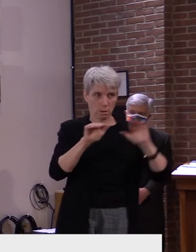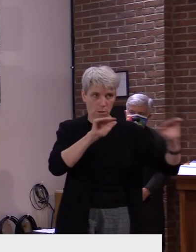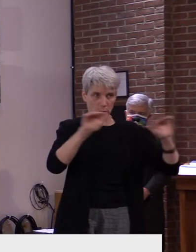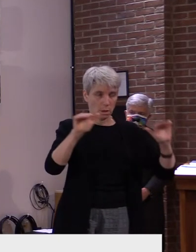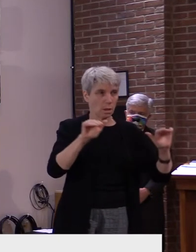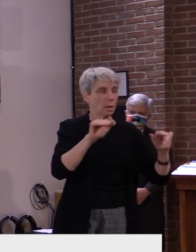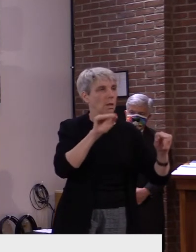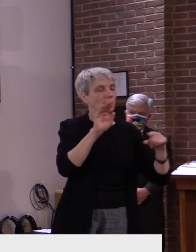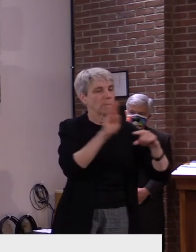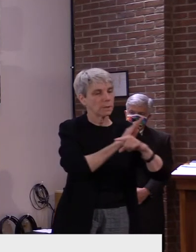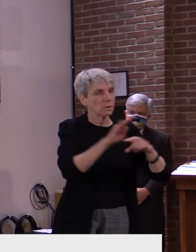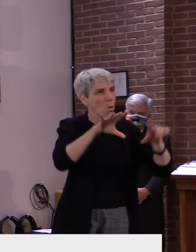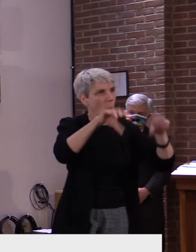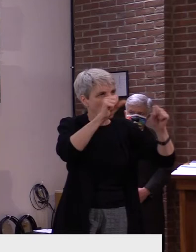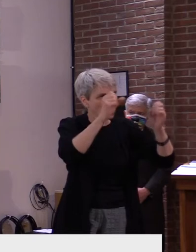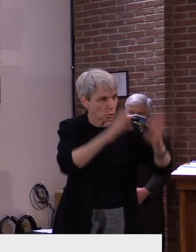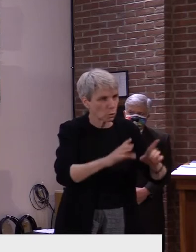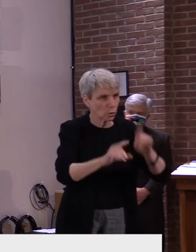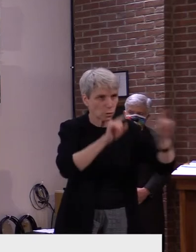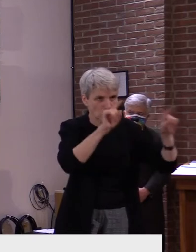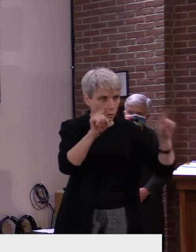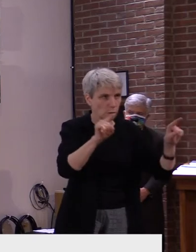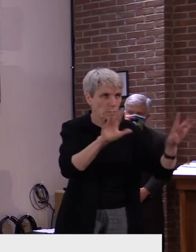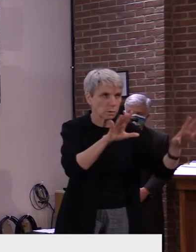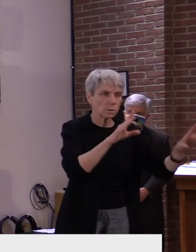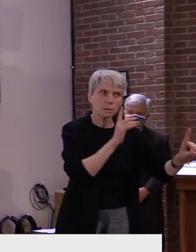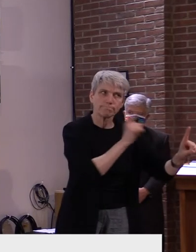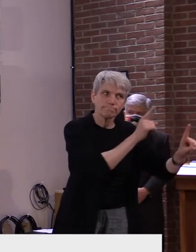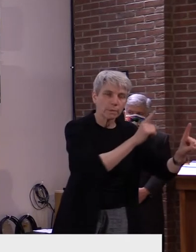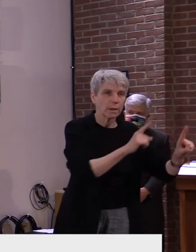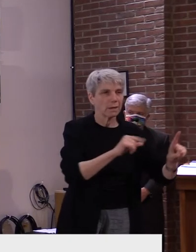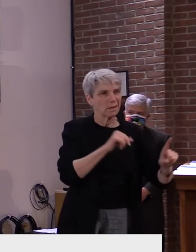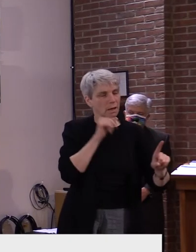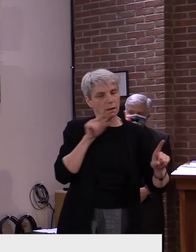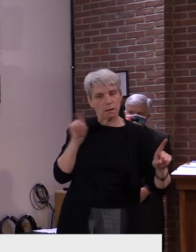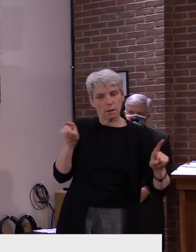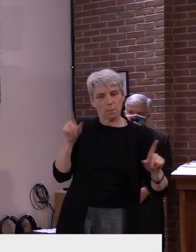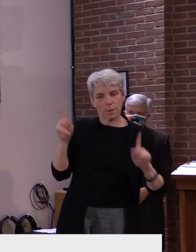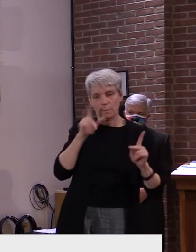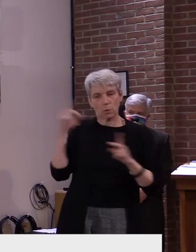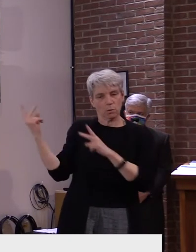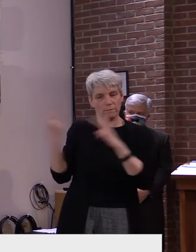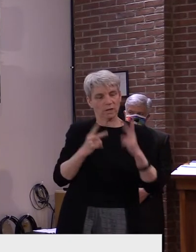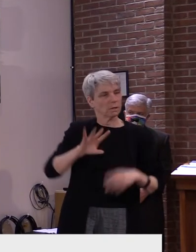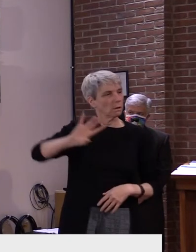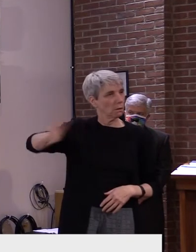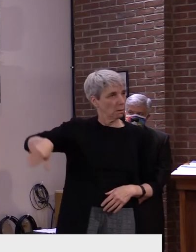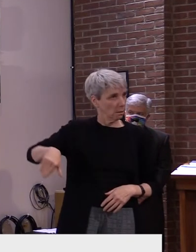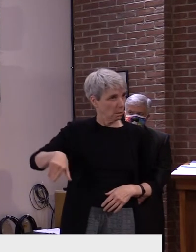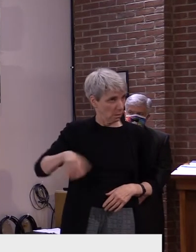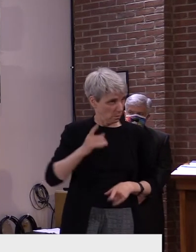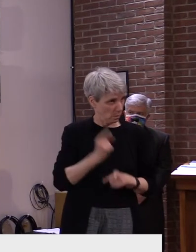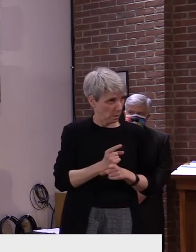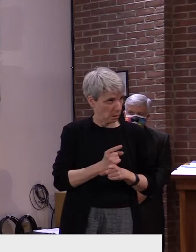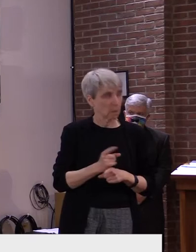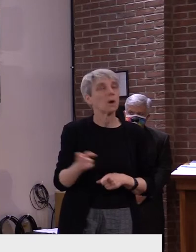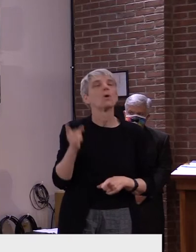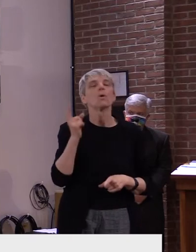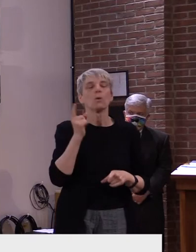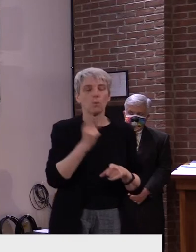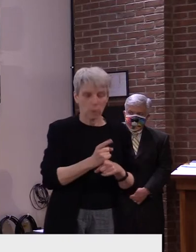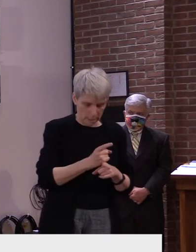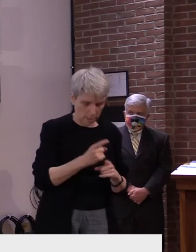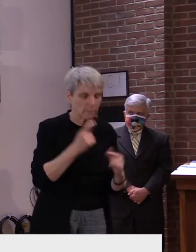owners themselves, not the individuals who are frequenting those establishments? That is correct.